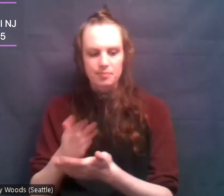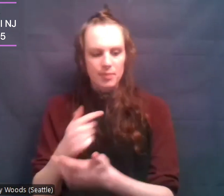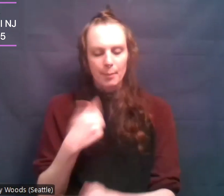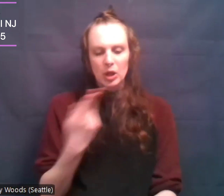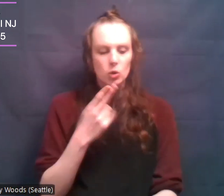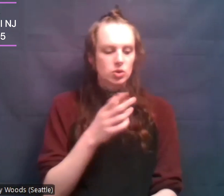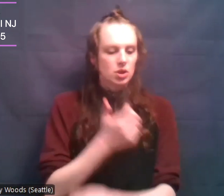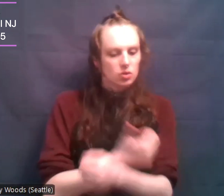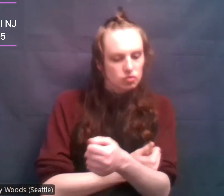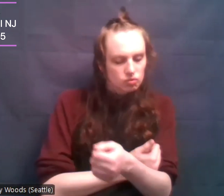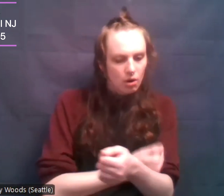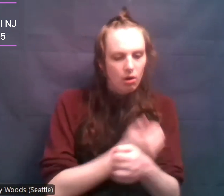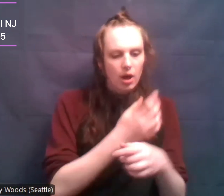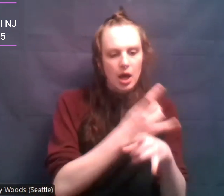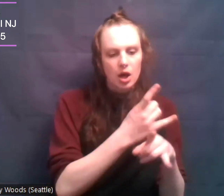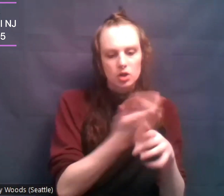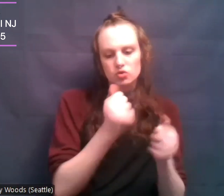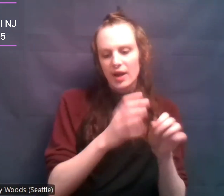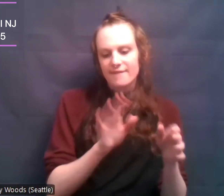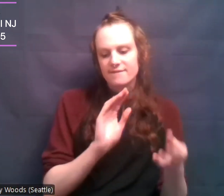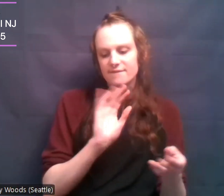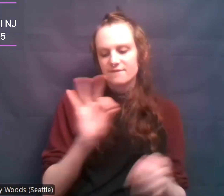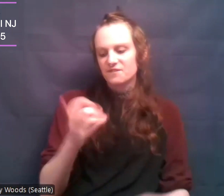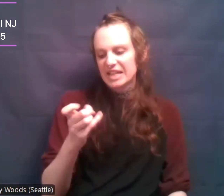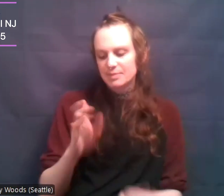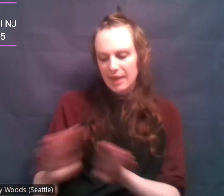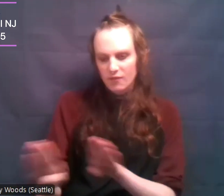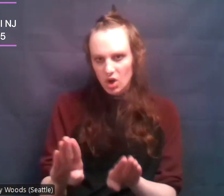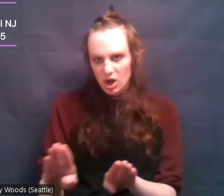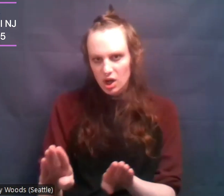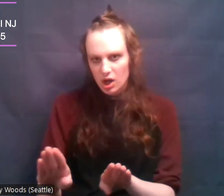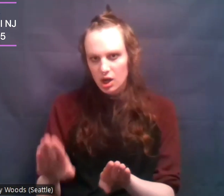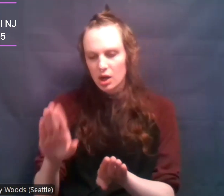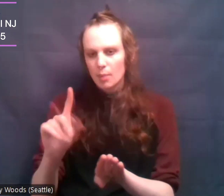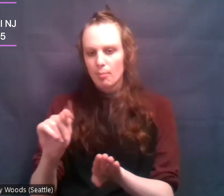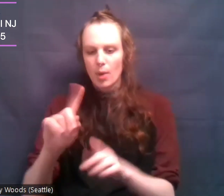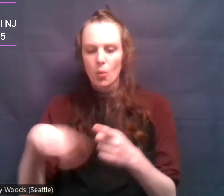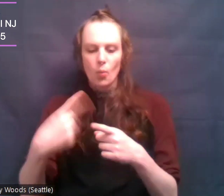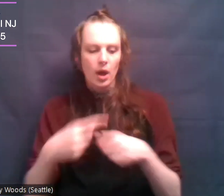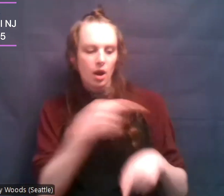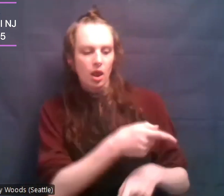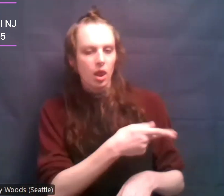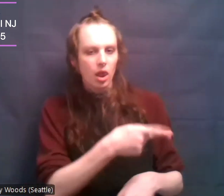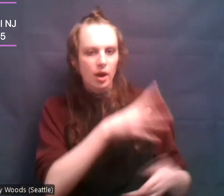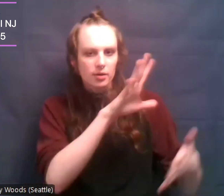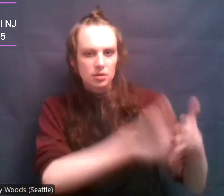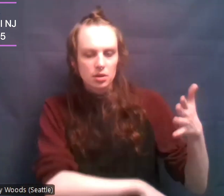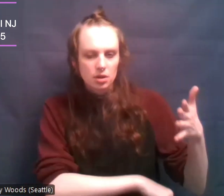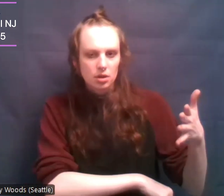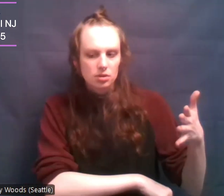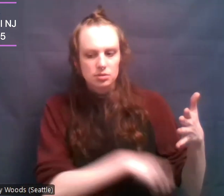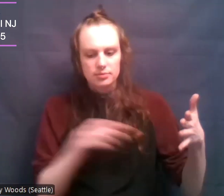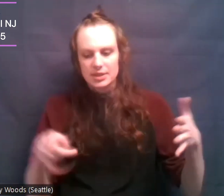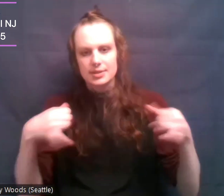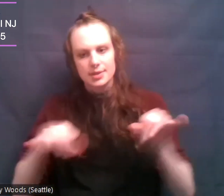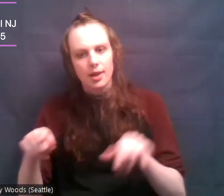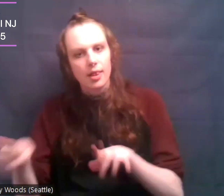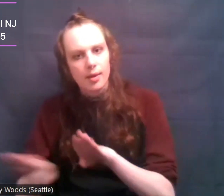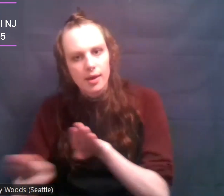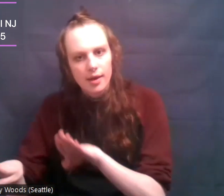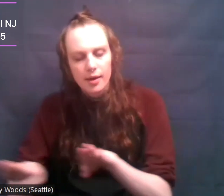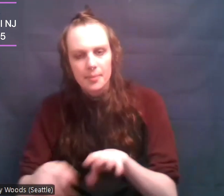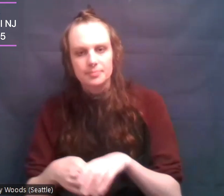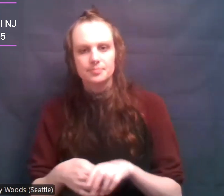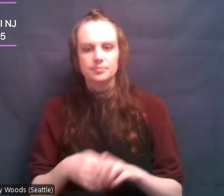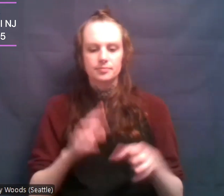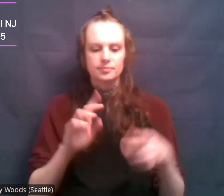me, and they were painful. And my life got unmanageable with, in